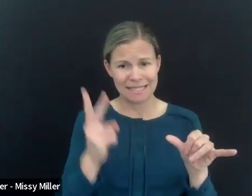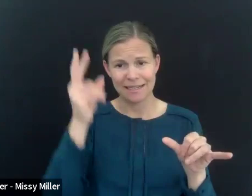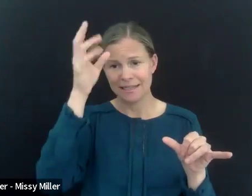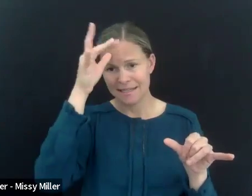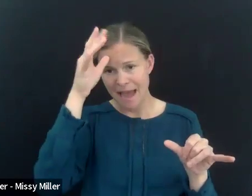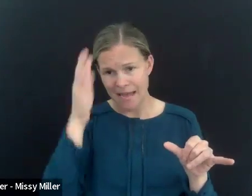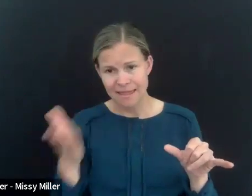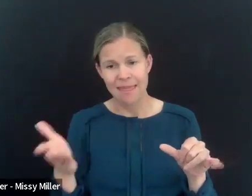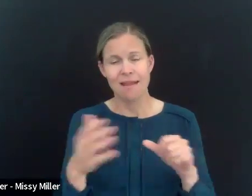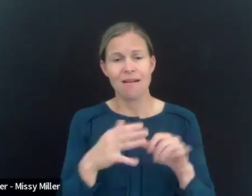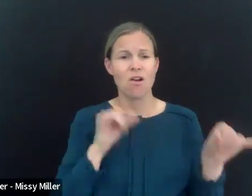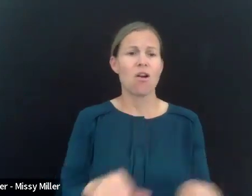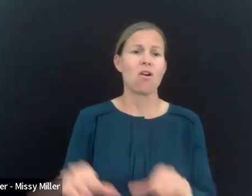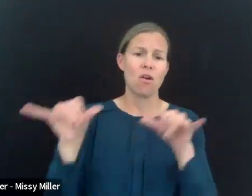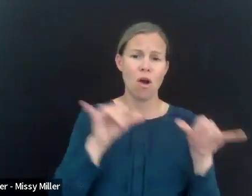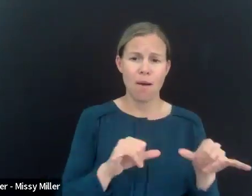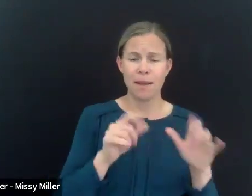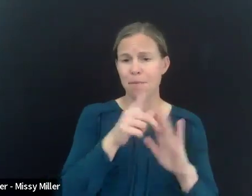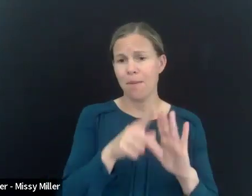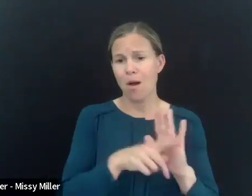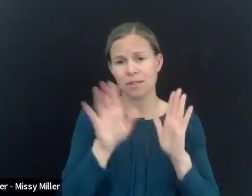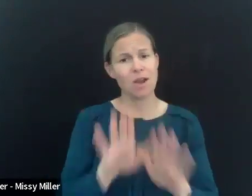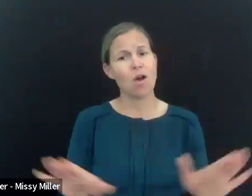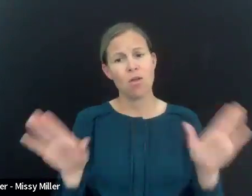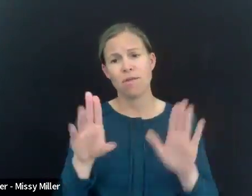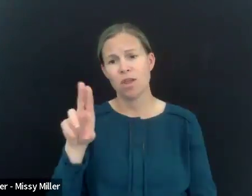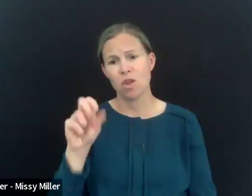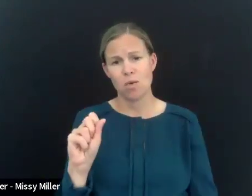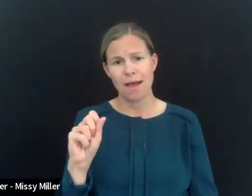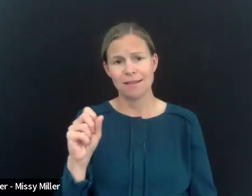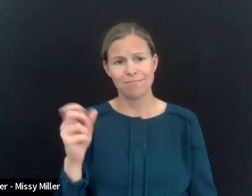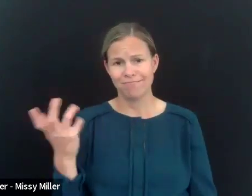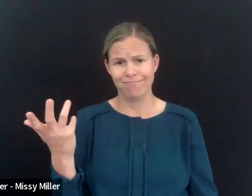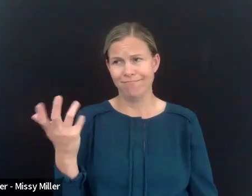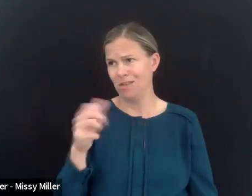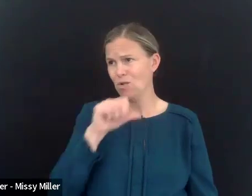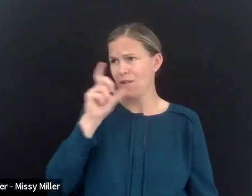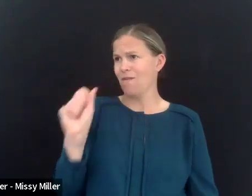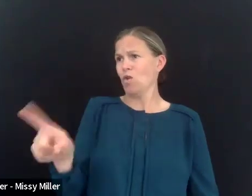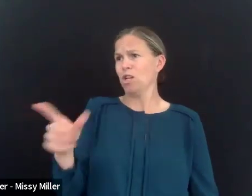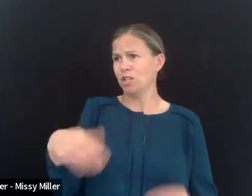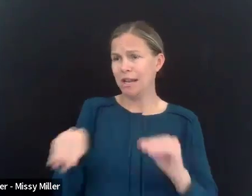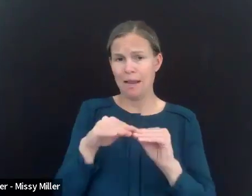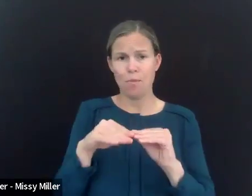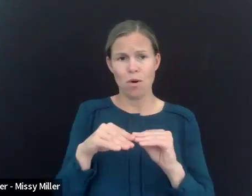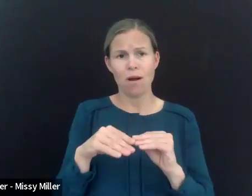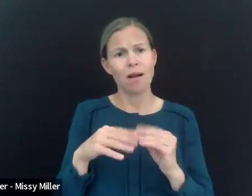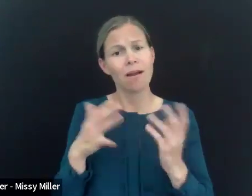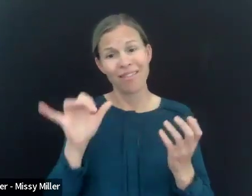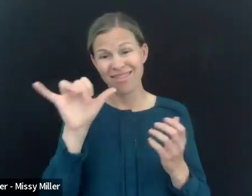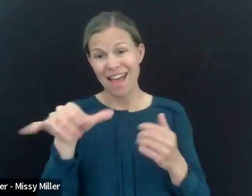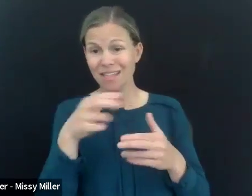policy in birthing facilities across the country to, like, that's not even a question anymore. And that's a fairly short